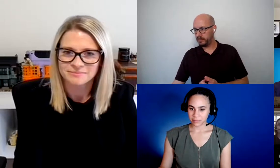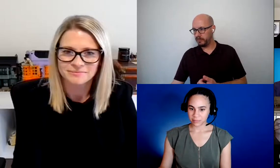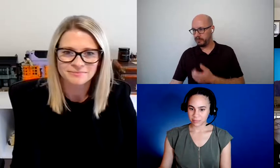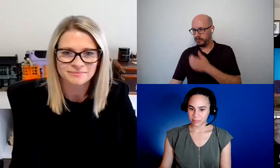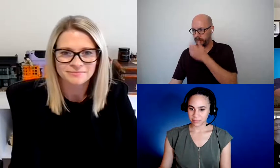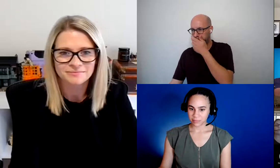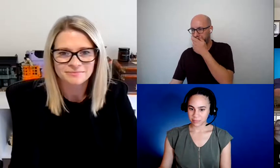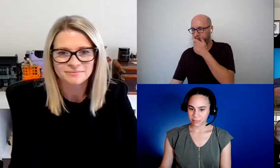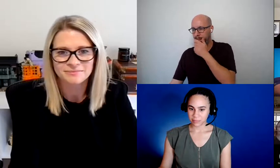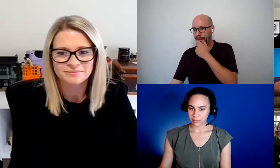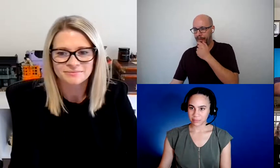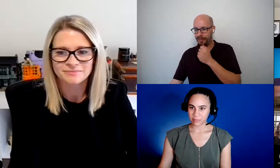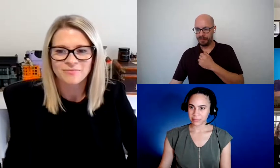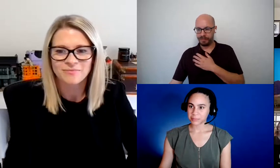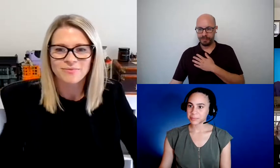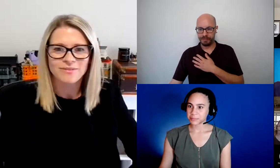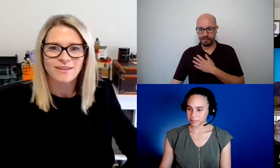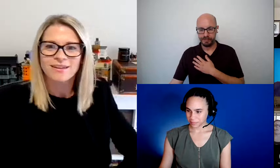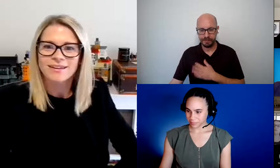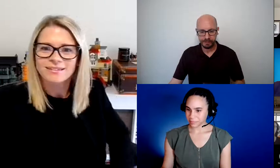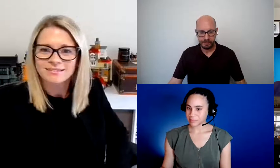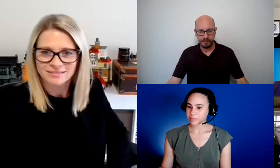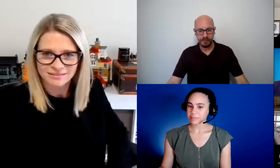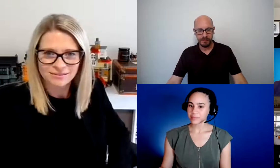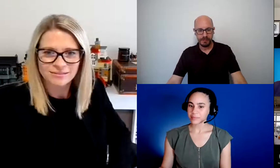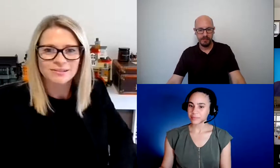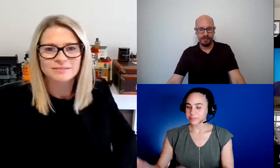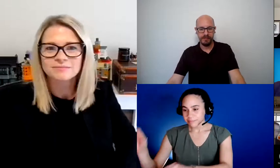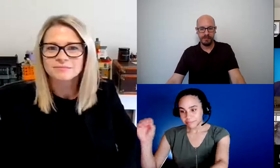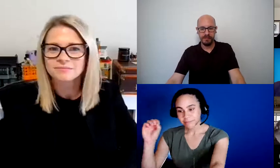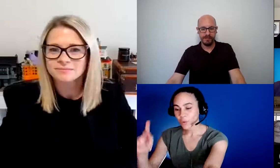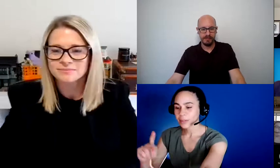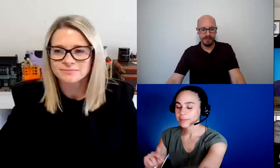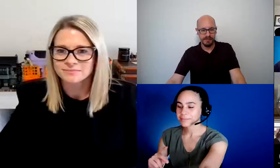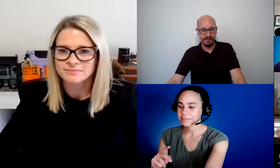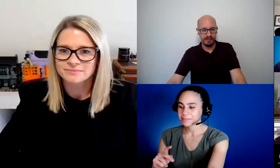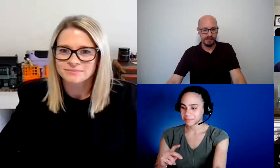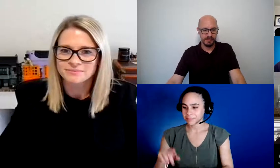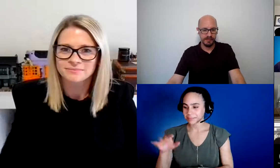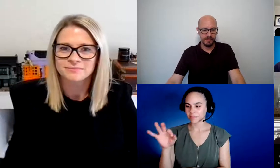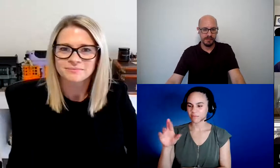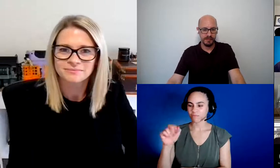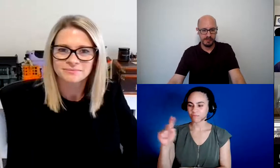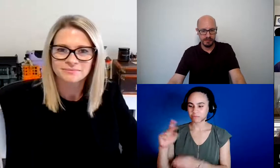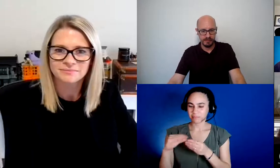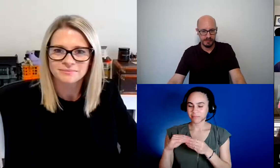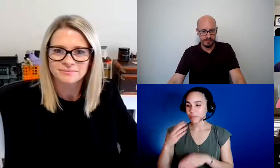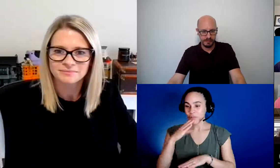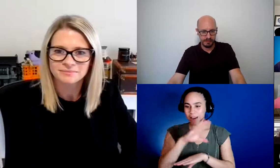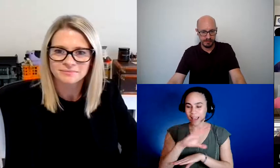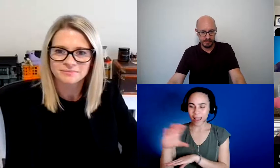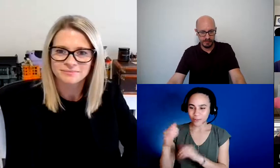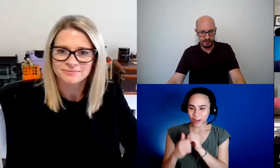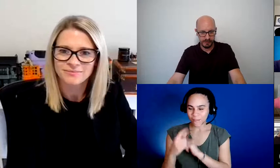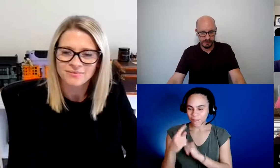OKAY. Good afternoon, everybody. We're going to wait about another 30, 40 seconds, and we'll get going. We have an